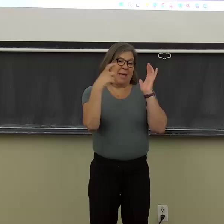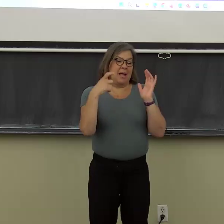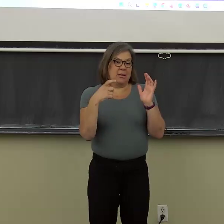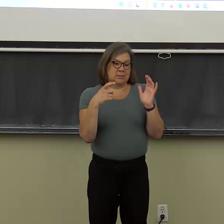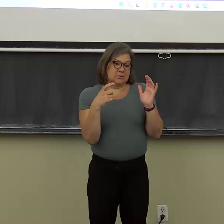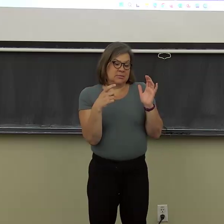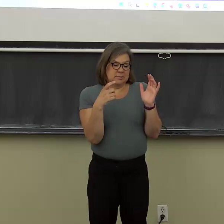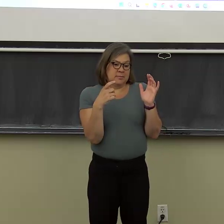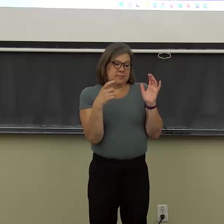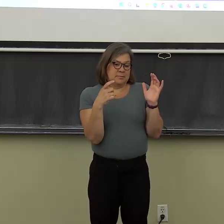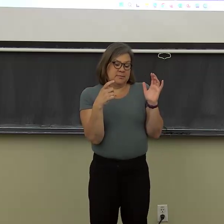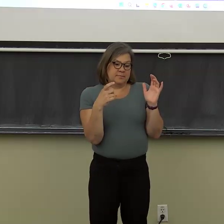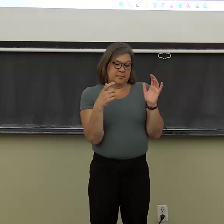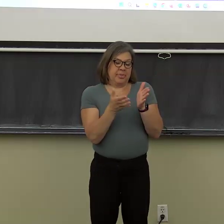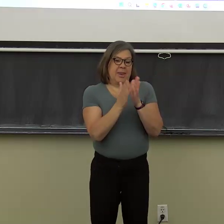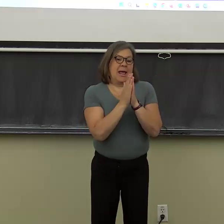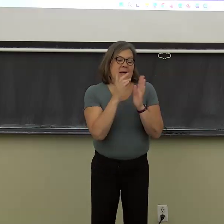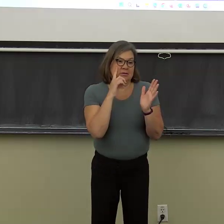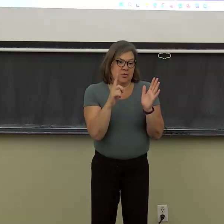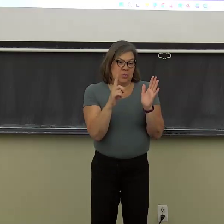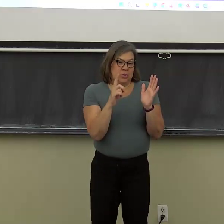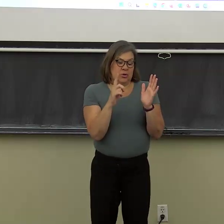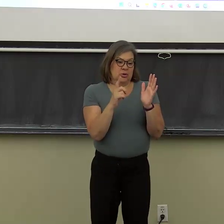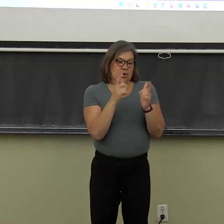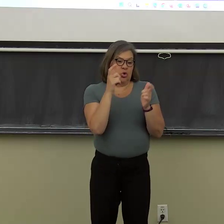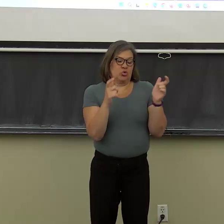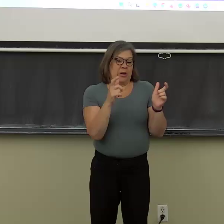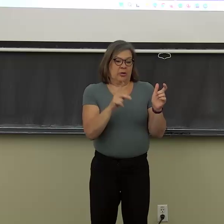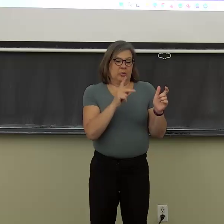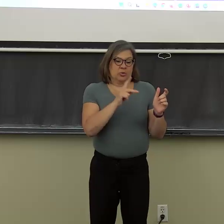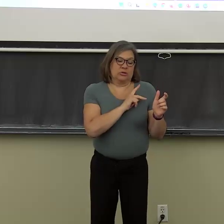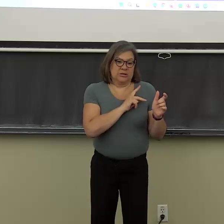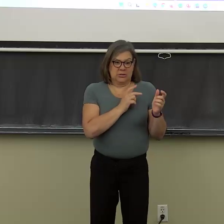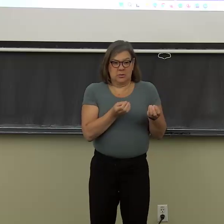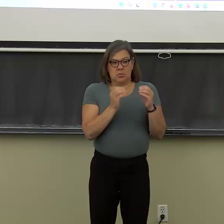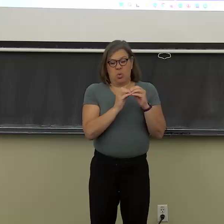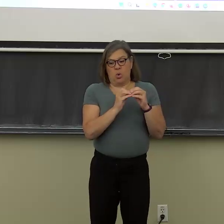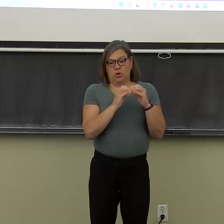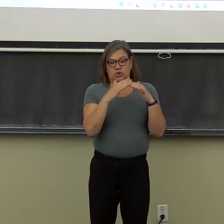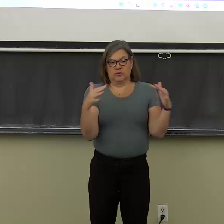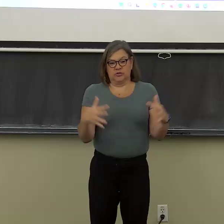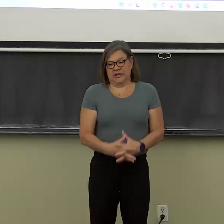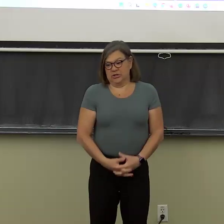demand or ask for a greater personalization, greater diversification of it?